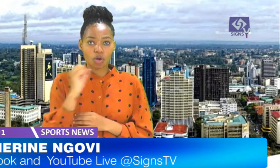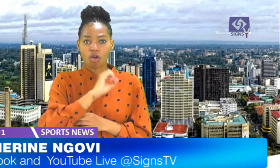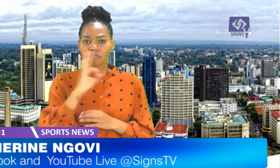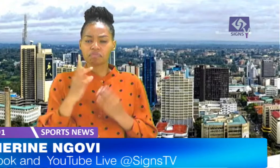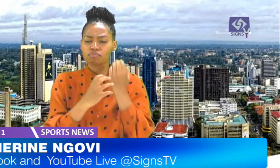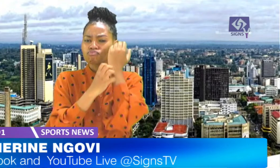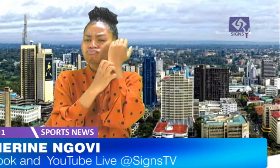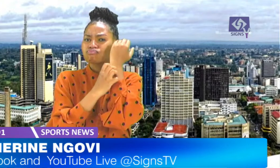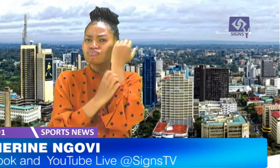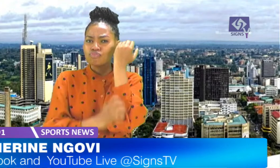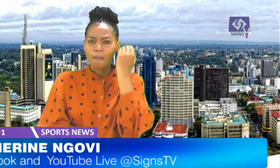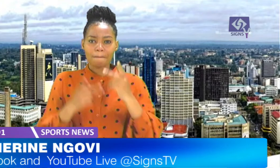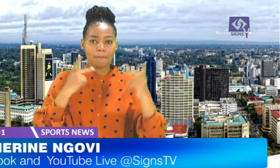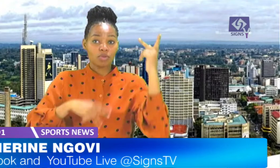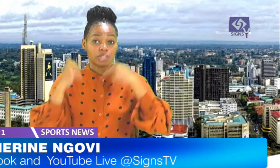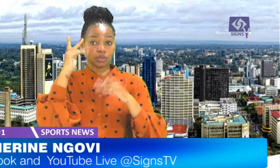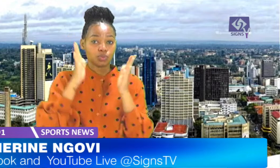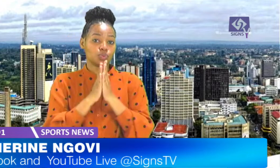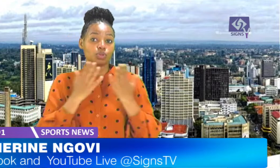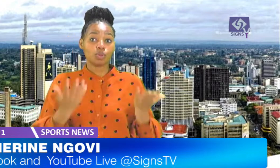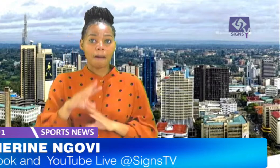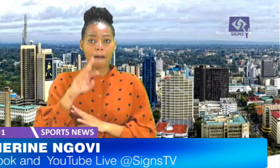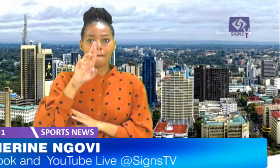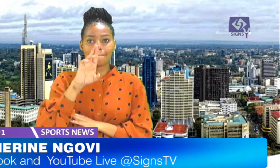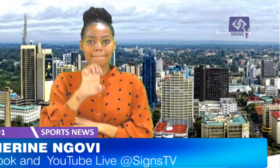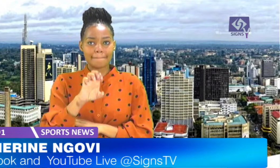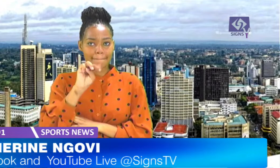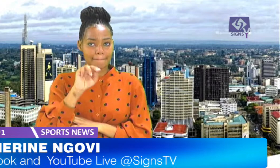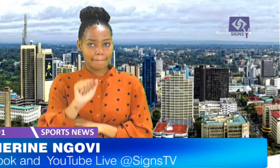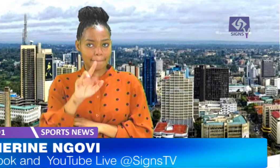Chelsea brushed off a series of poor performance